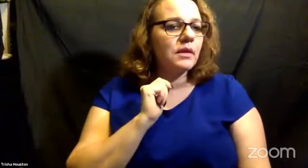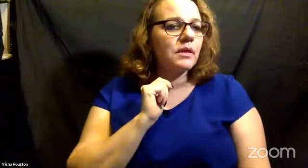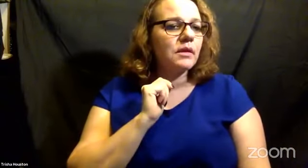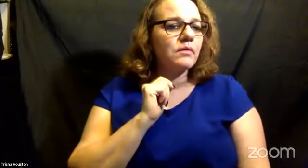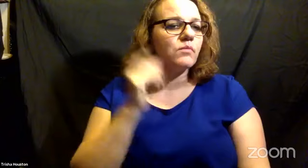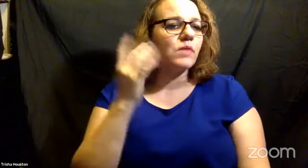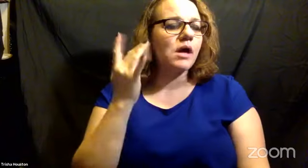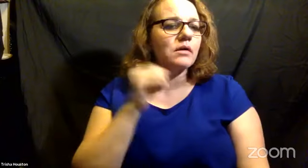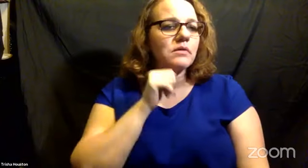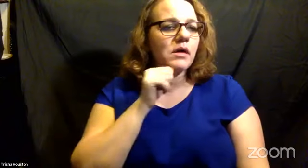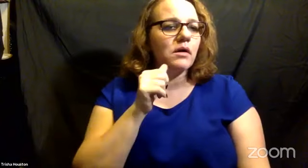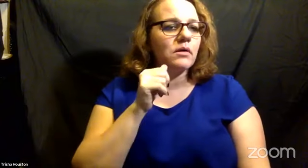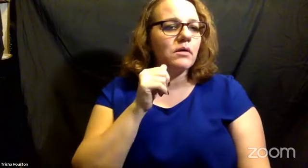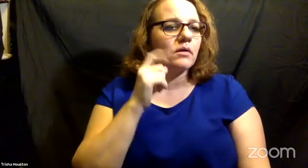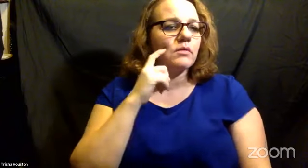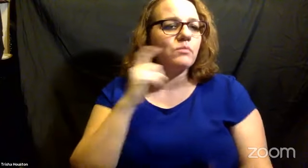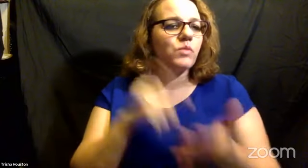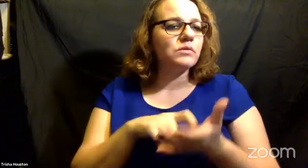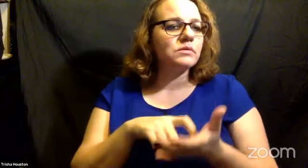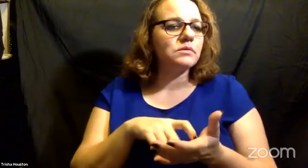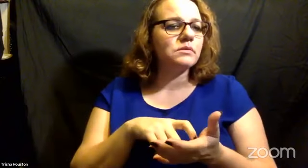Tim Spires